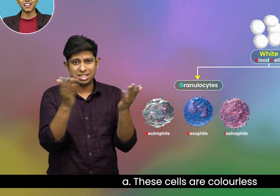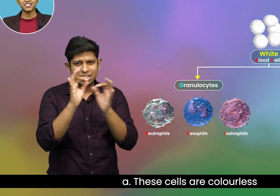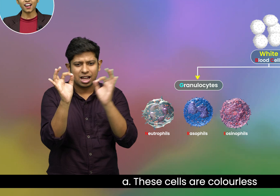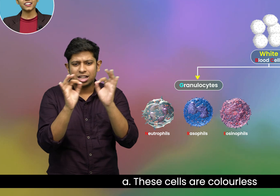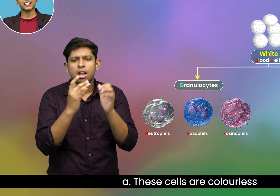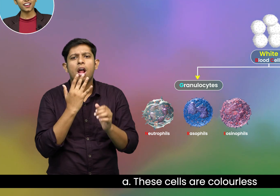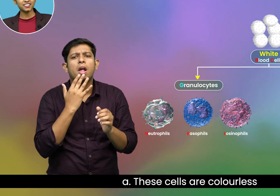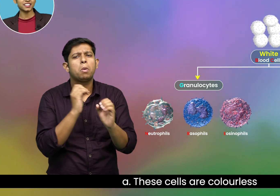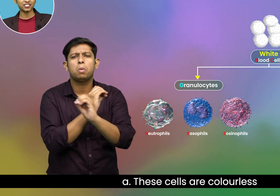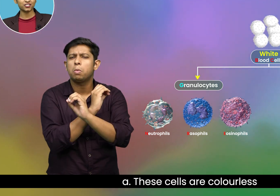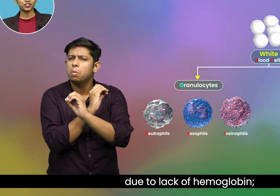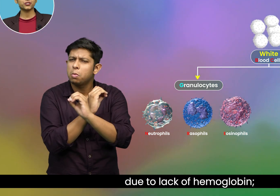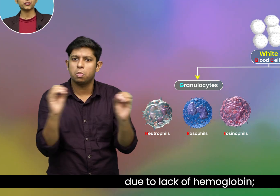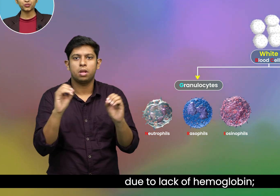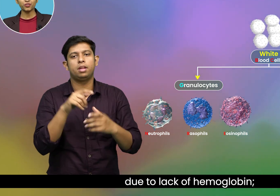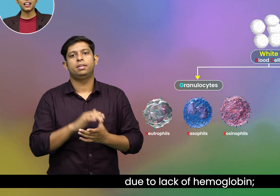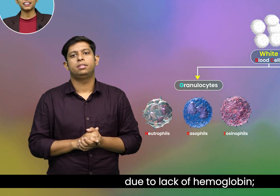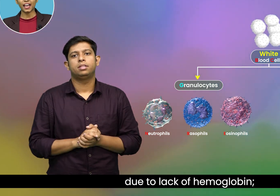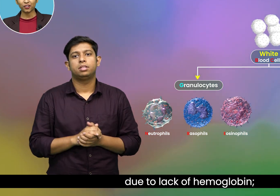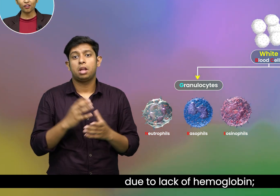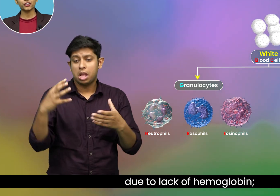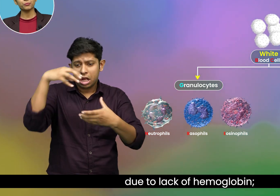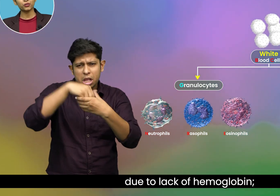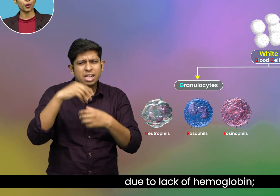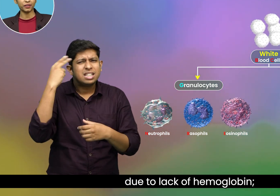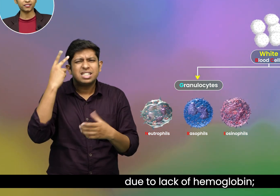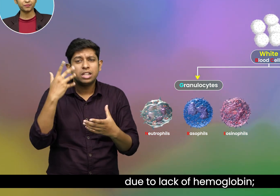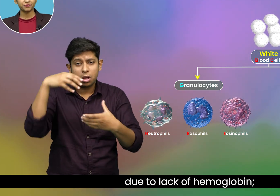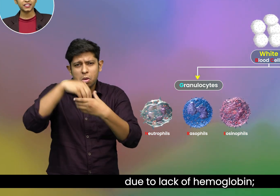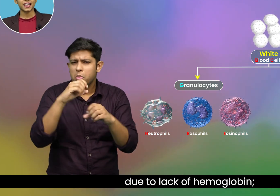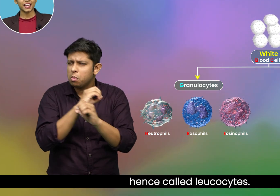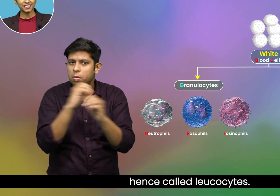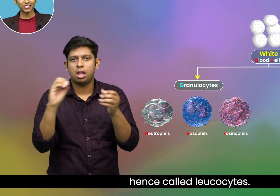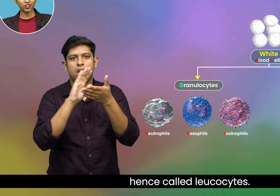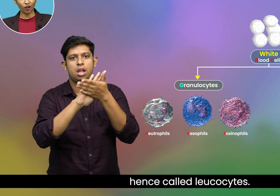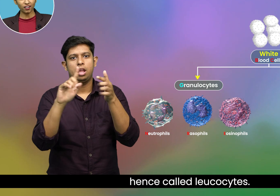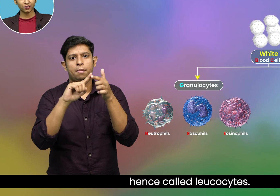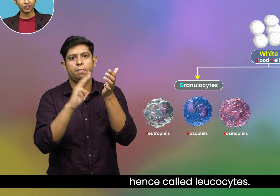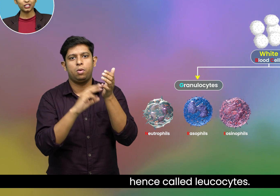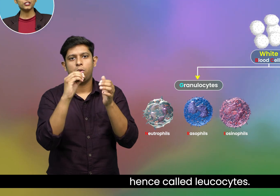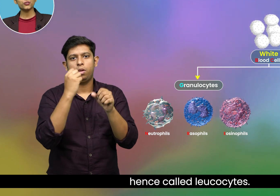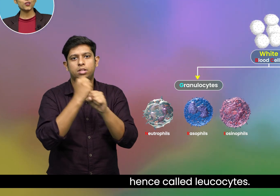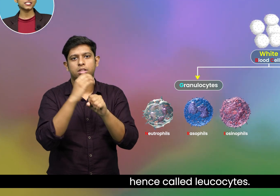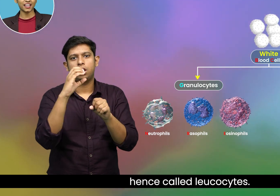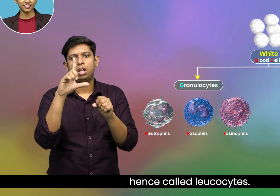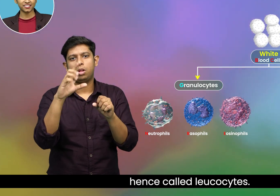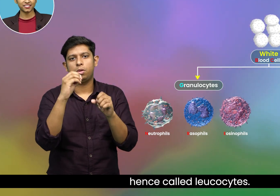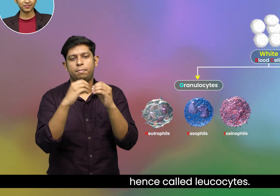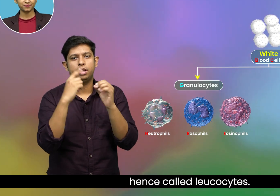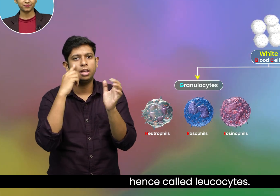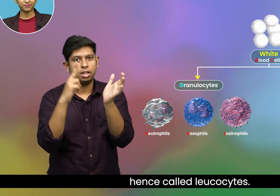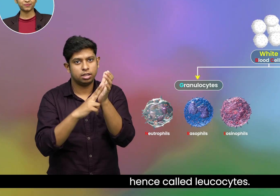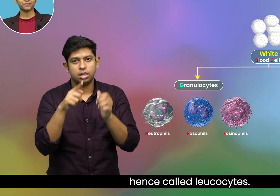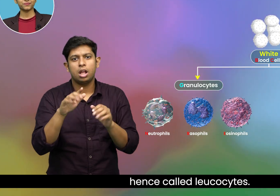These cells are colorless due to lack of hemoglobin, hence called